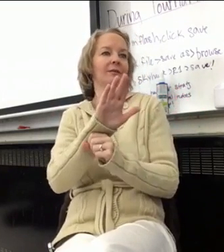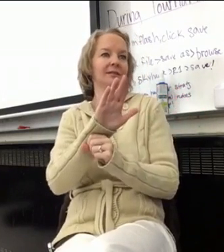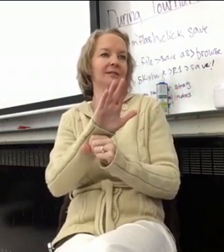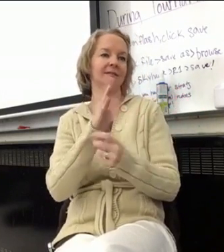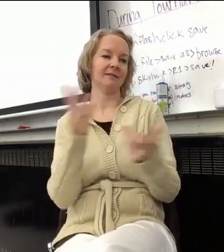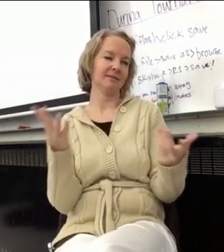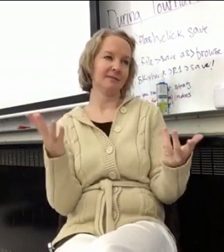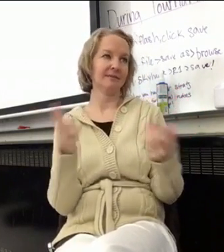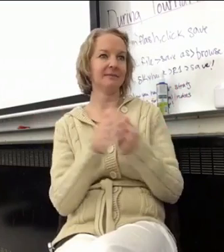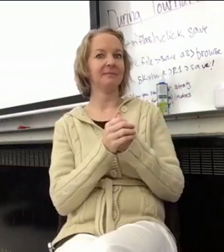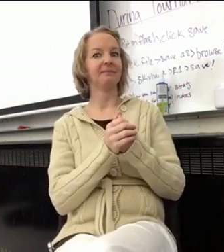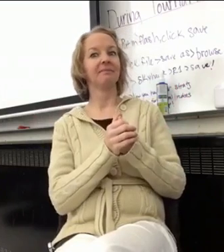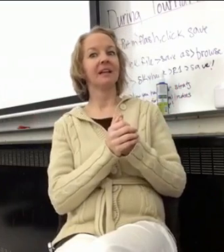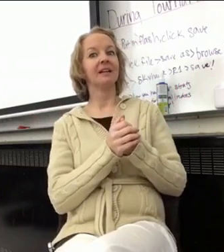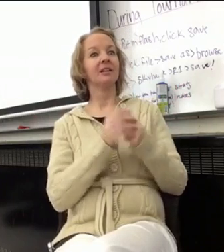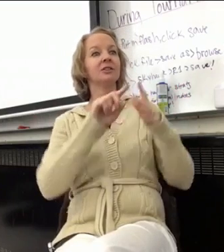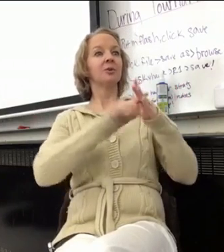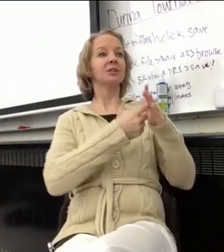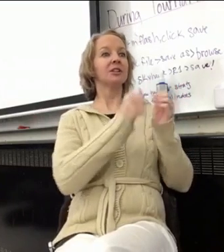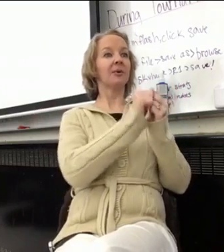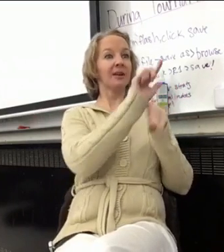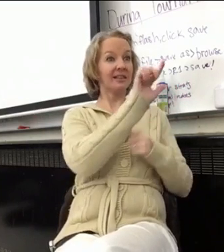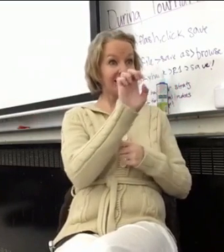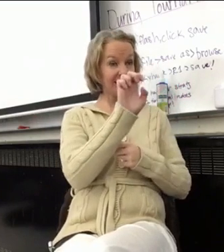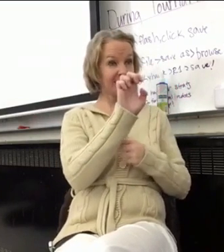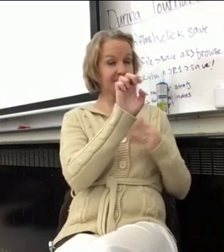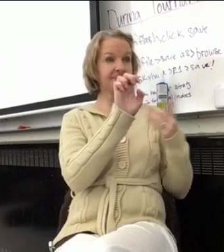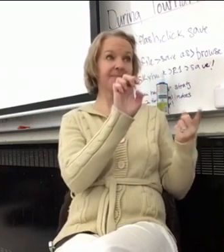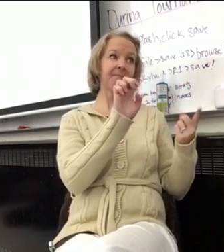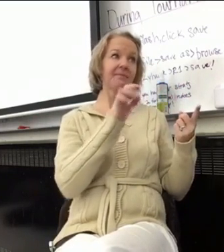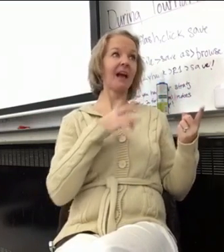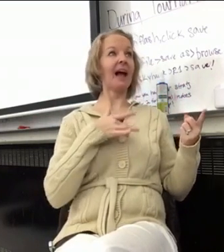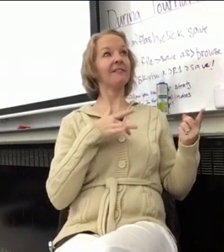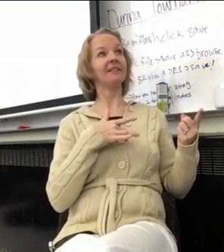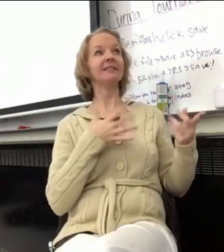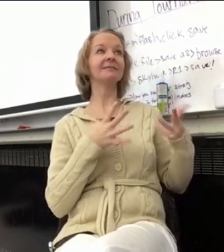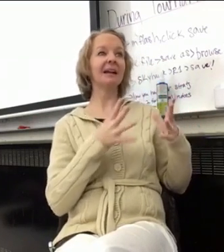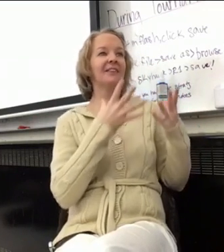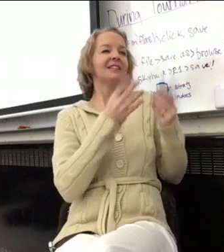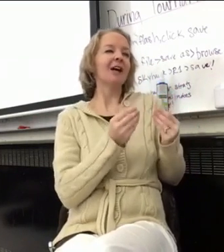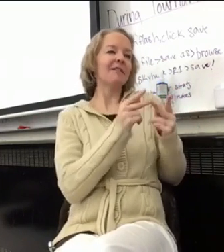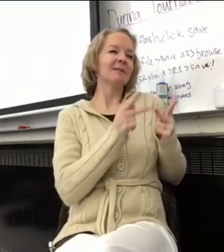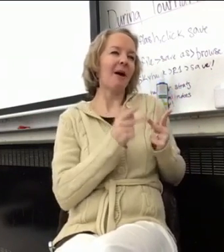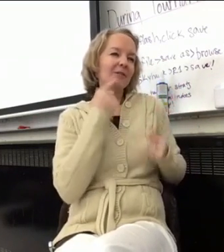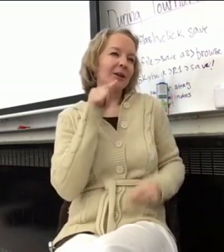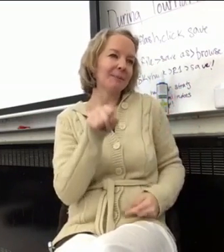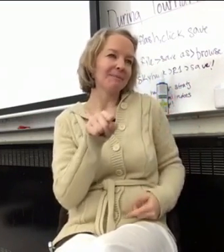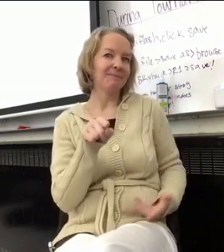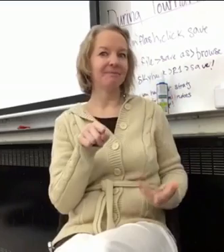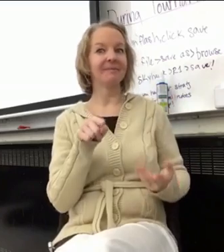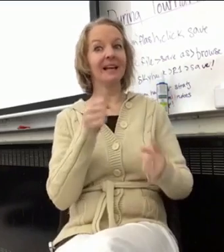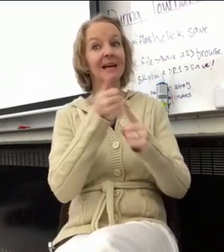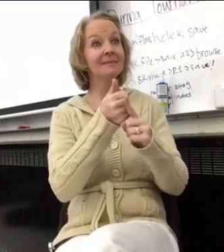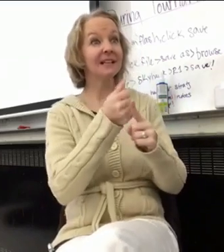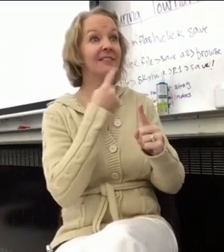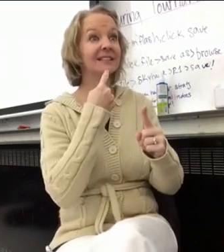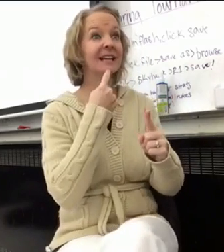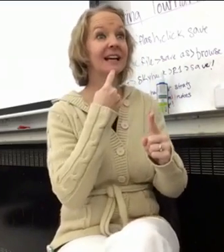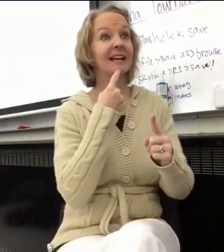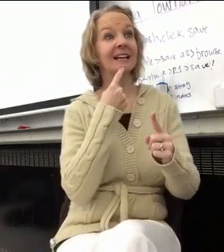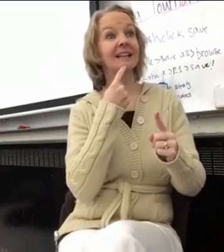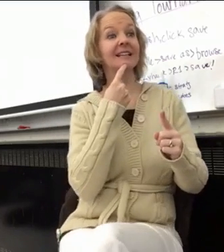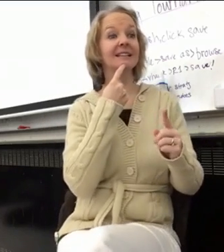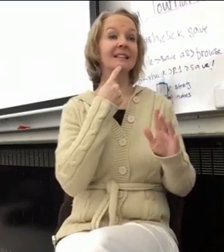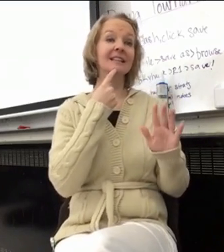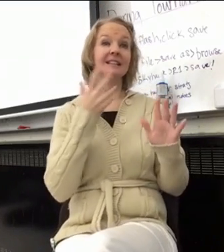thing. Now, let's start with Robert E. Lee, because I kind of feel a little soft spot for Robert E. Lee. Robert E. Lee has said multiple times that he